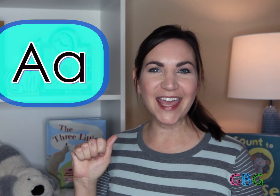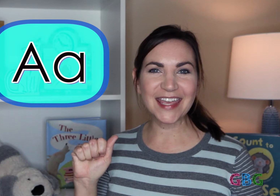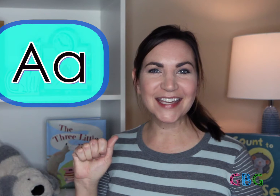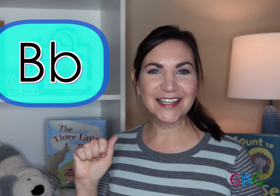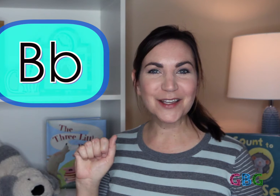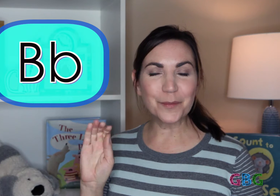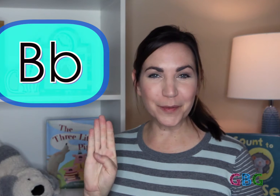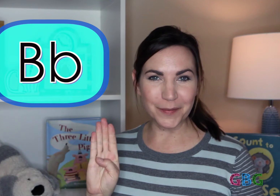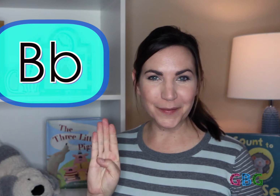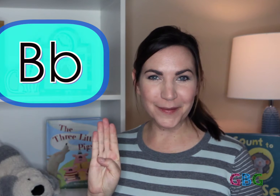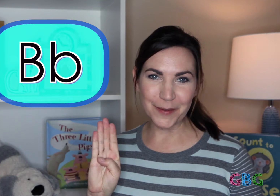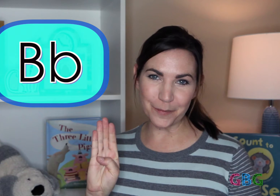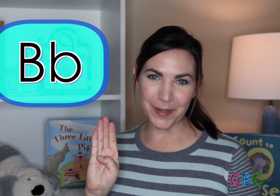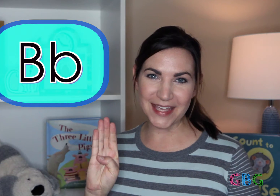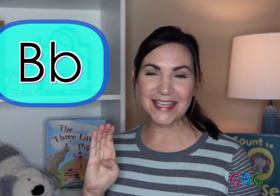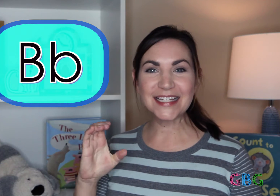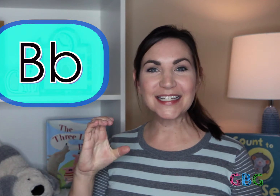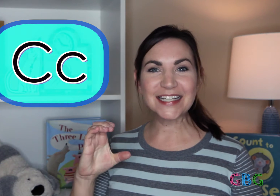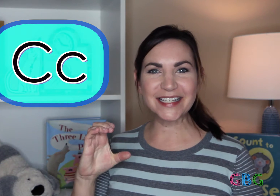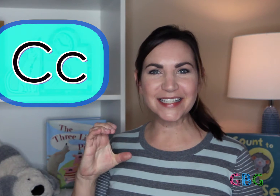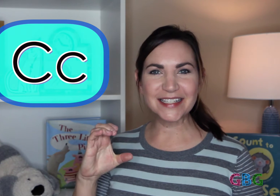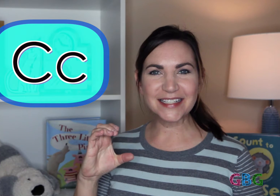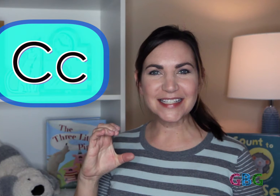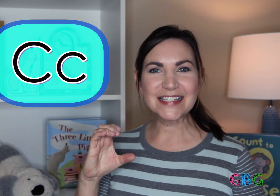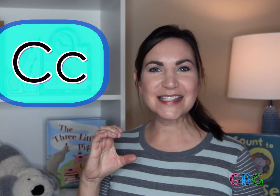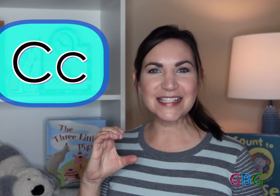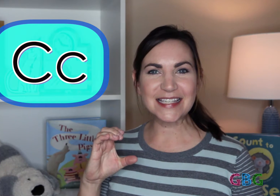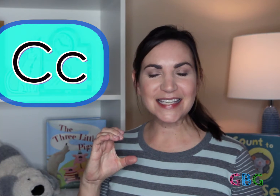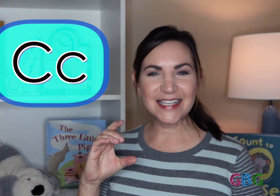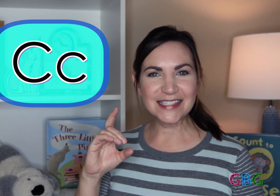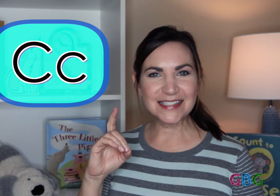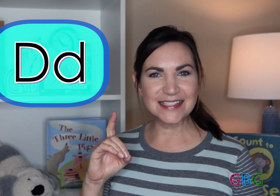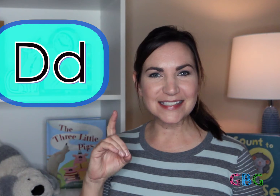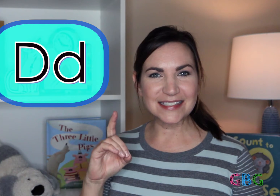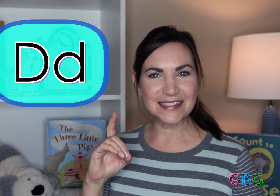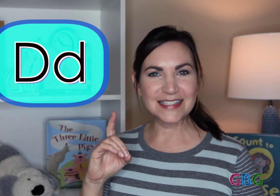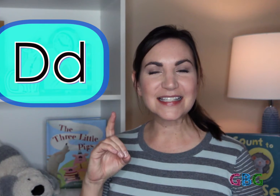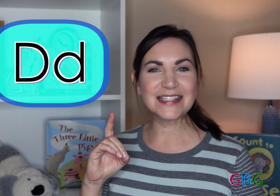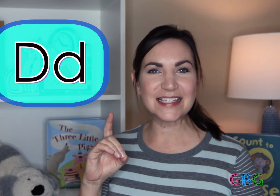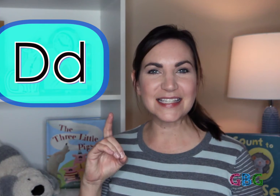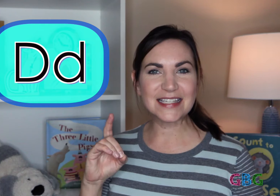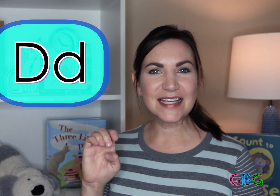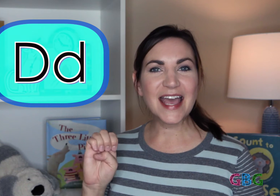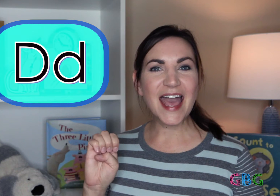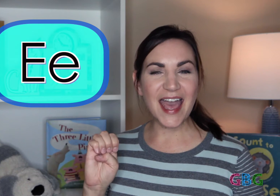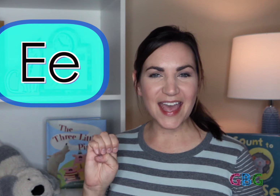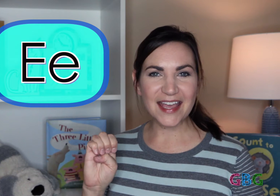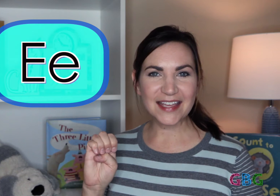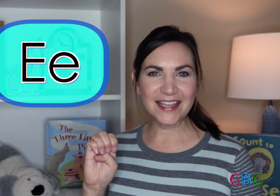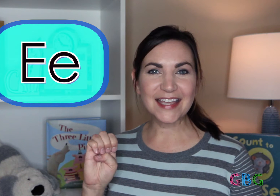A, B, B, K, C, D, D, E,